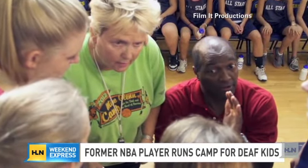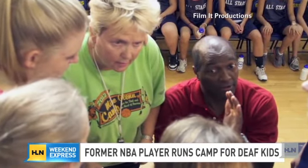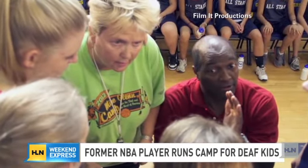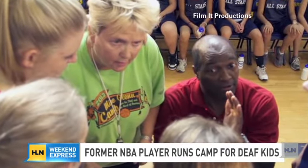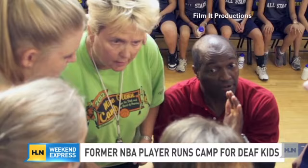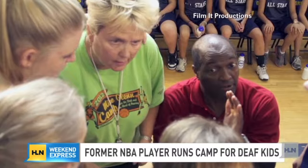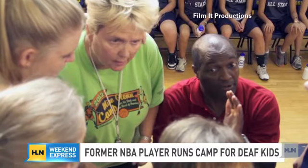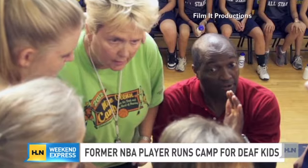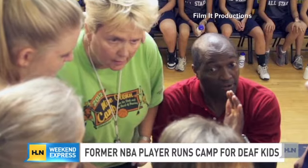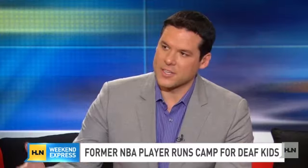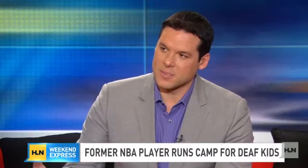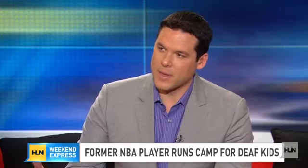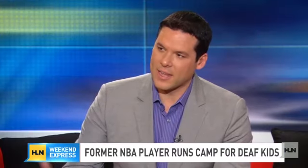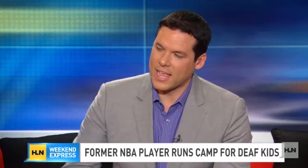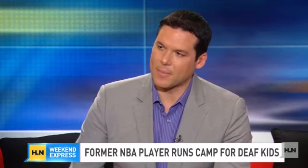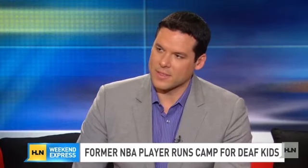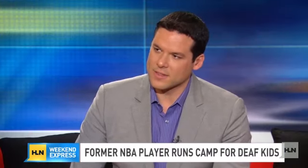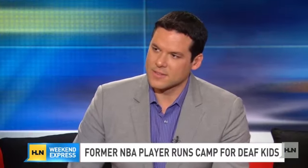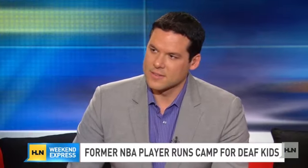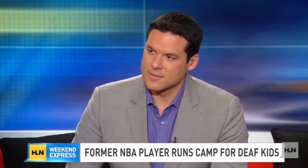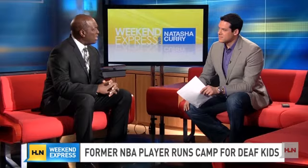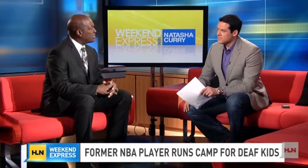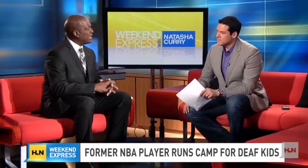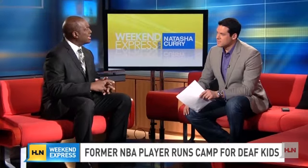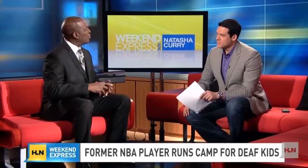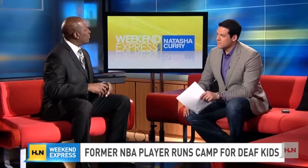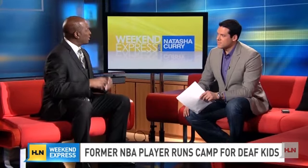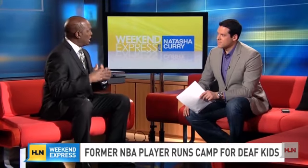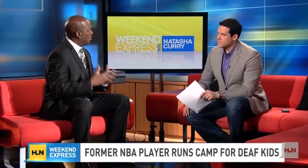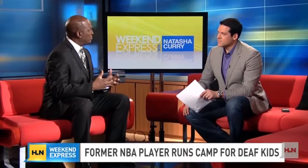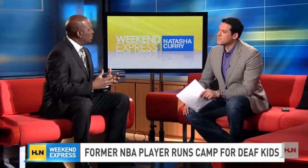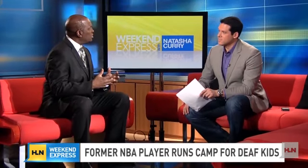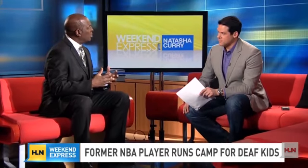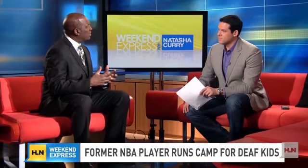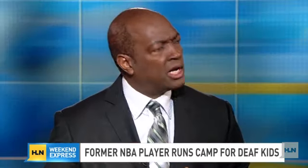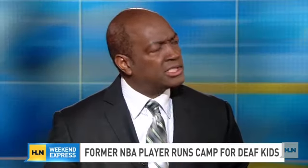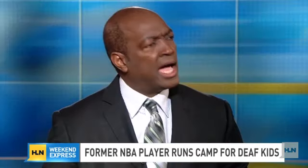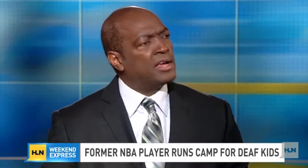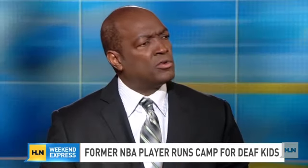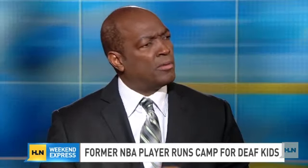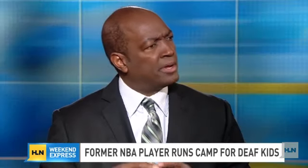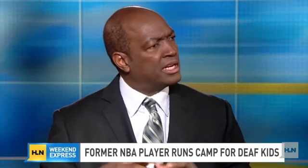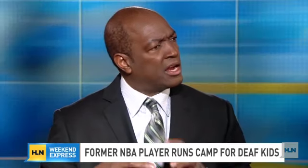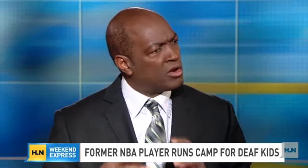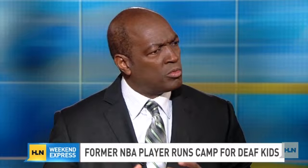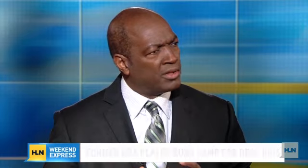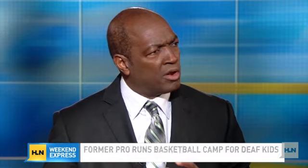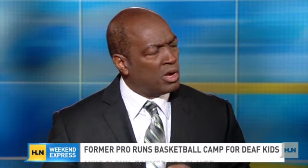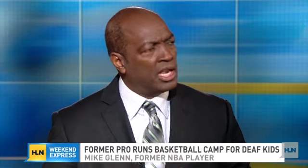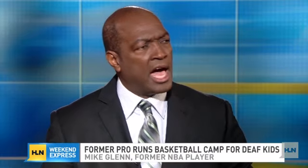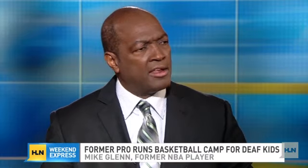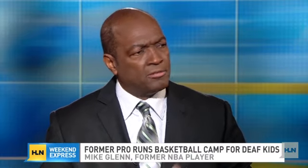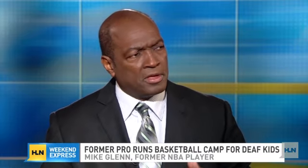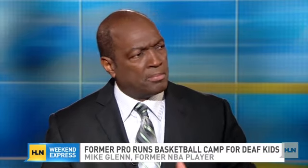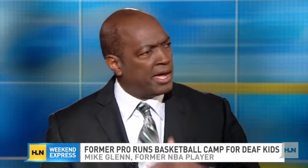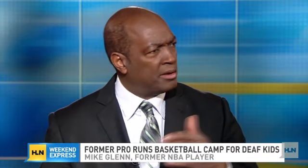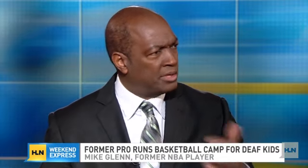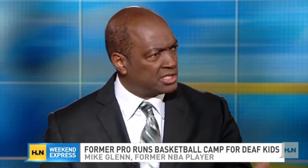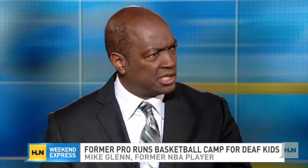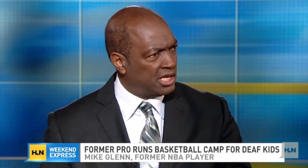young men and women that get to participate in a camp like this? Well, that they can overcome. You know, because I grew up in an era where there were a lot of impediments against